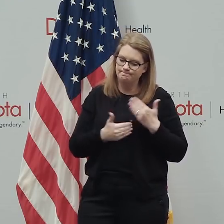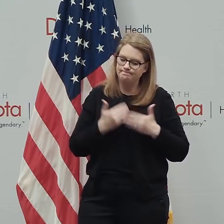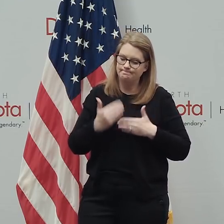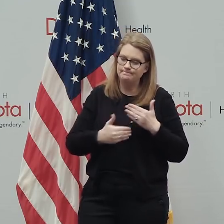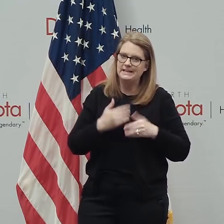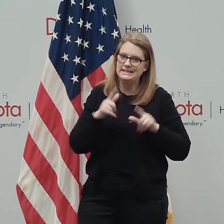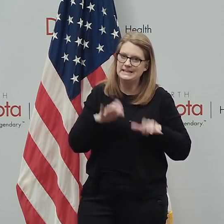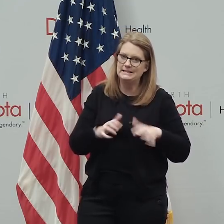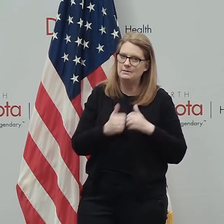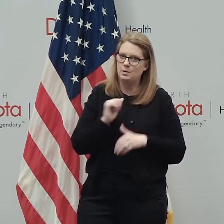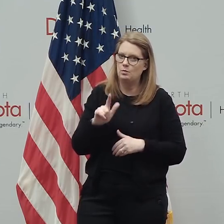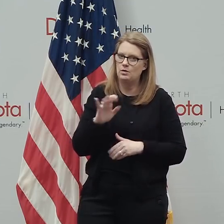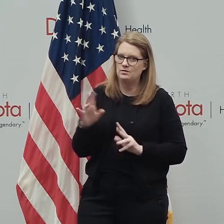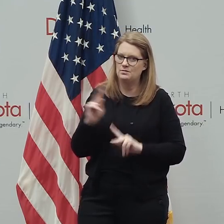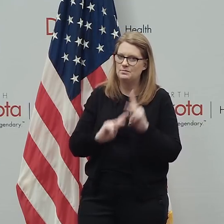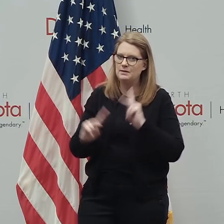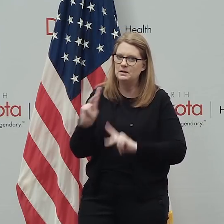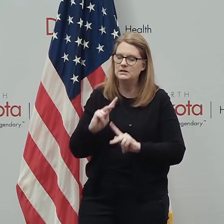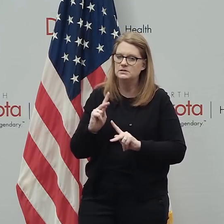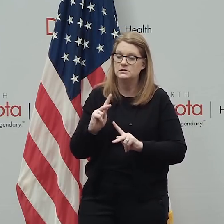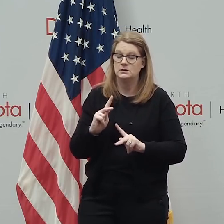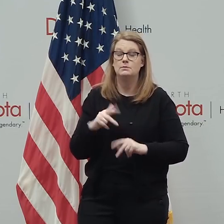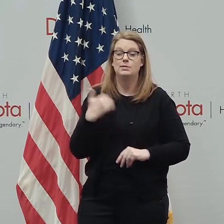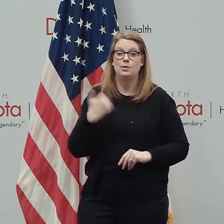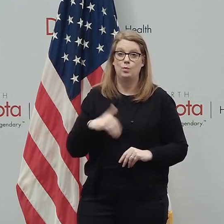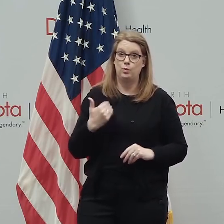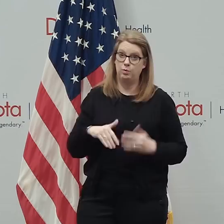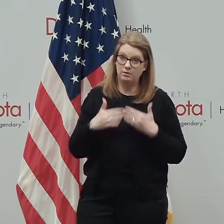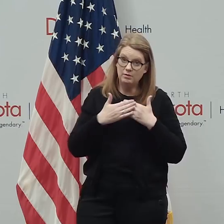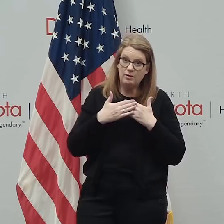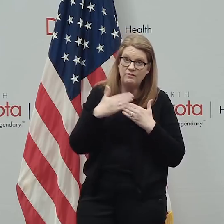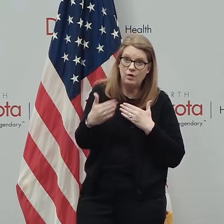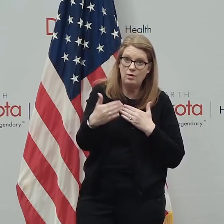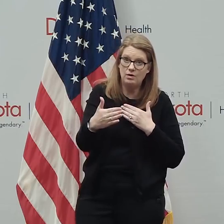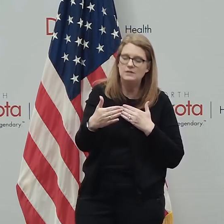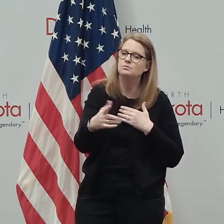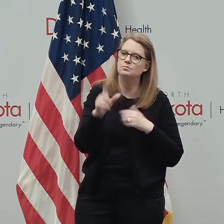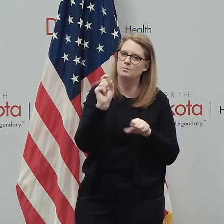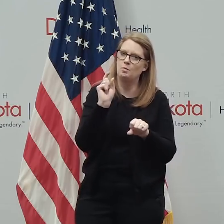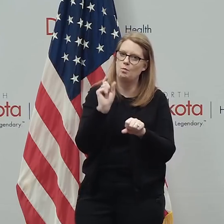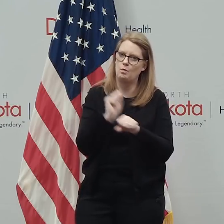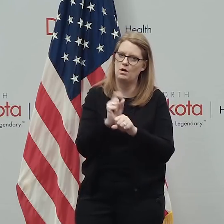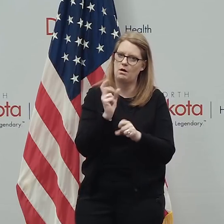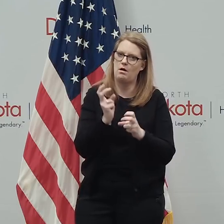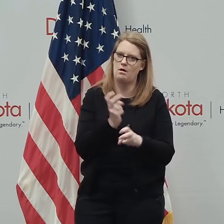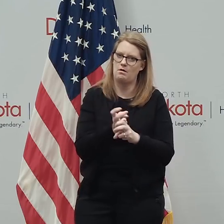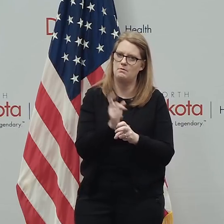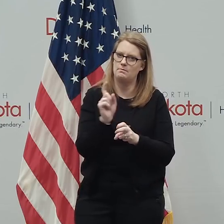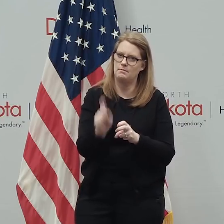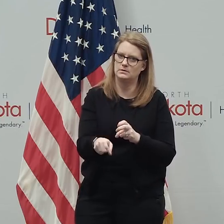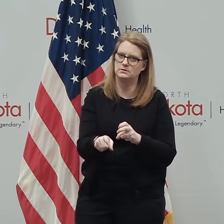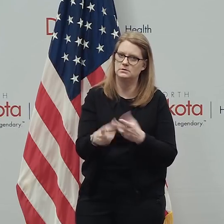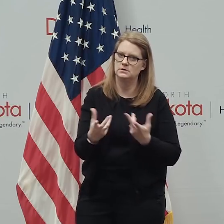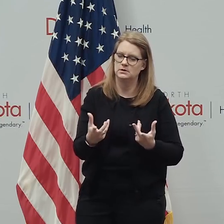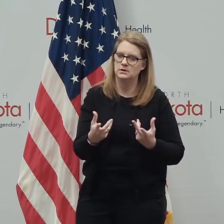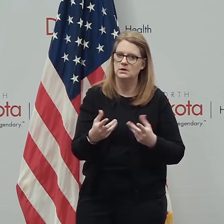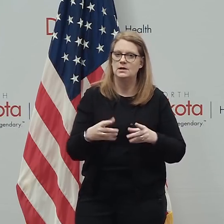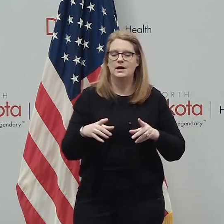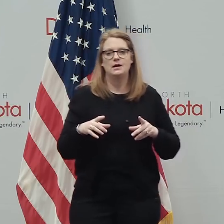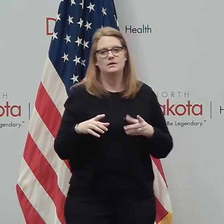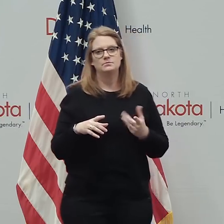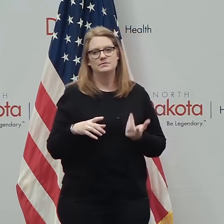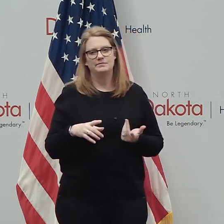per capita. But we're going to have to work much harder going forward if we're going to maintain that position, because everybody knows that